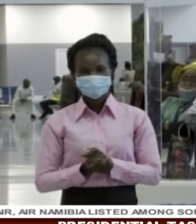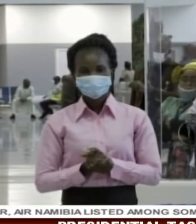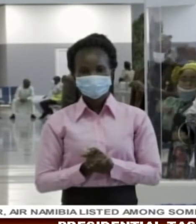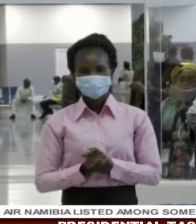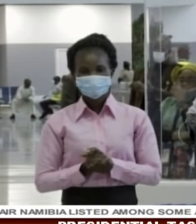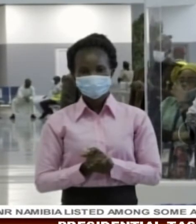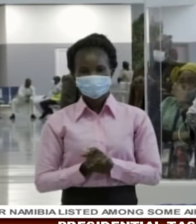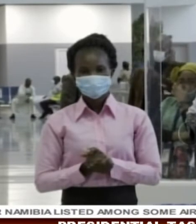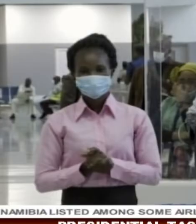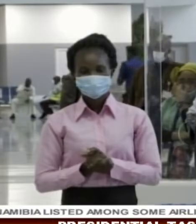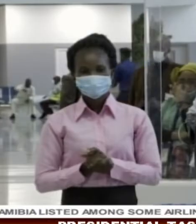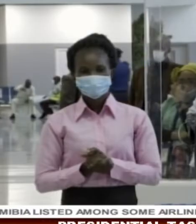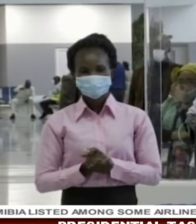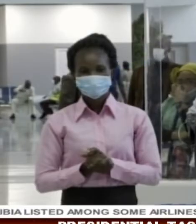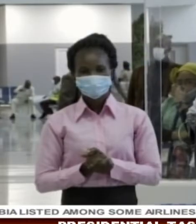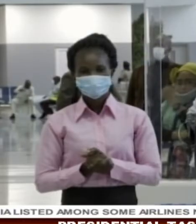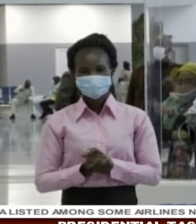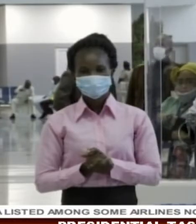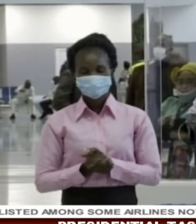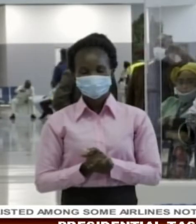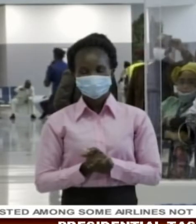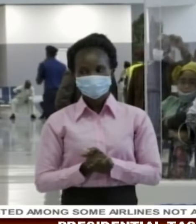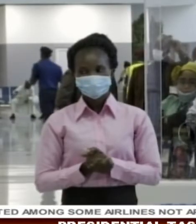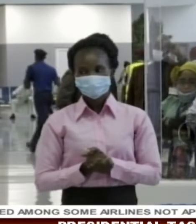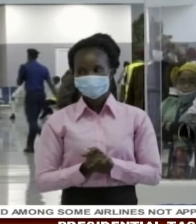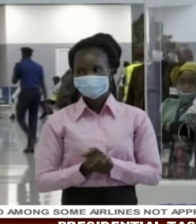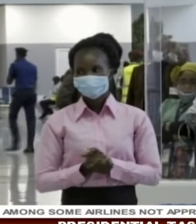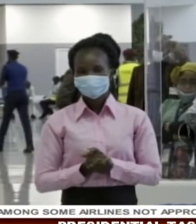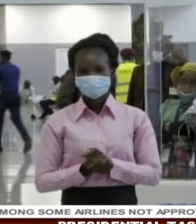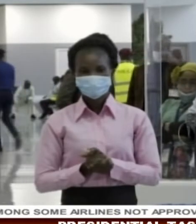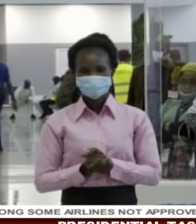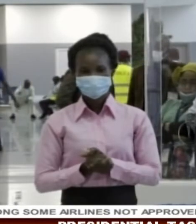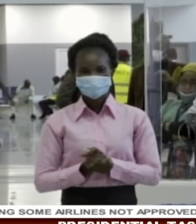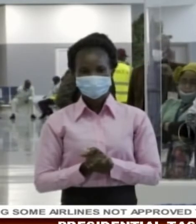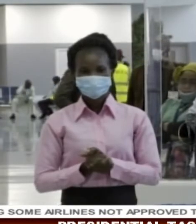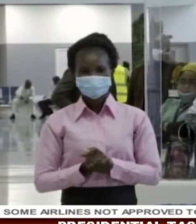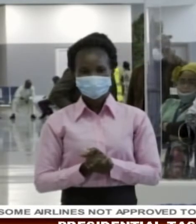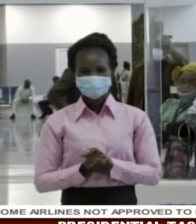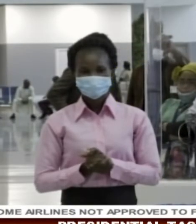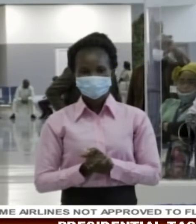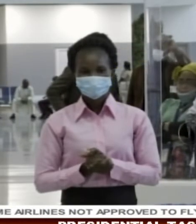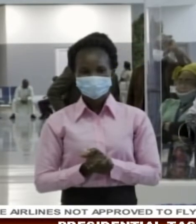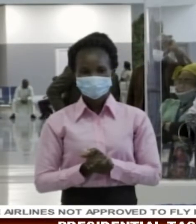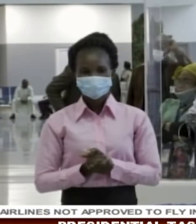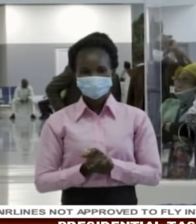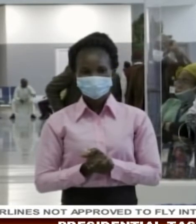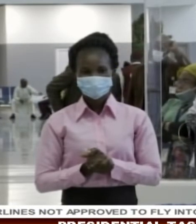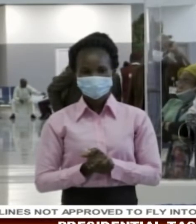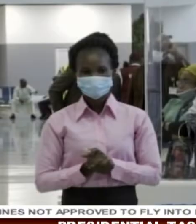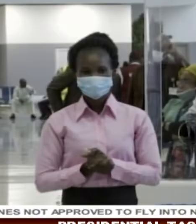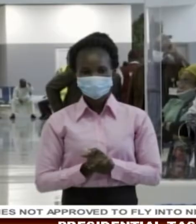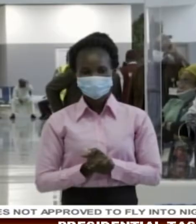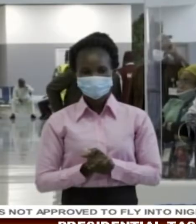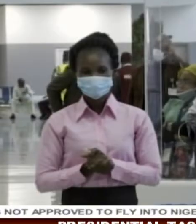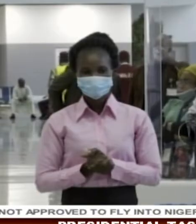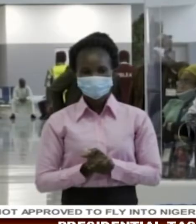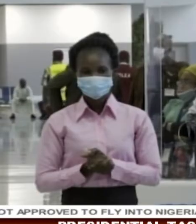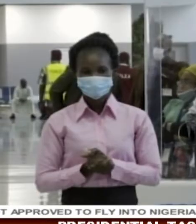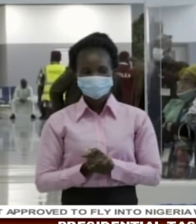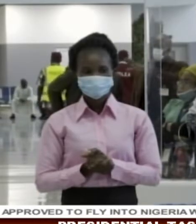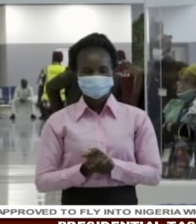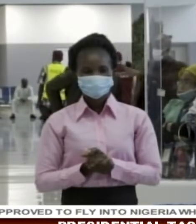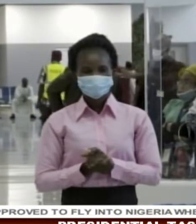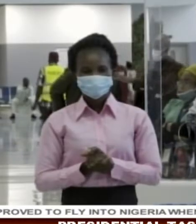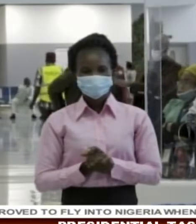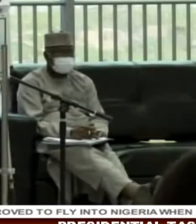wannan zango na uku na sassauta dokar hana shiga da fita, menene maganar buɗe makarantu ne? Thank you